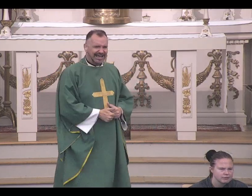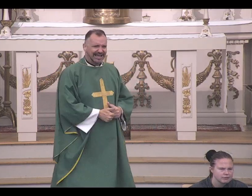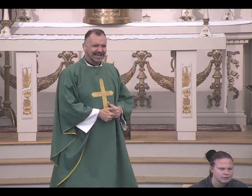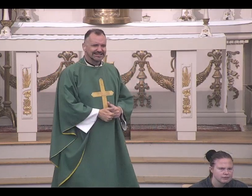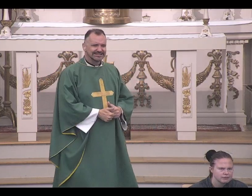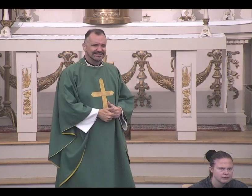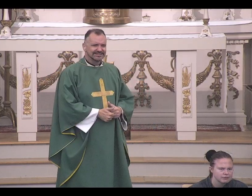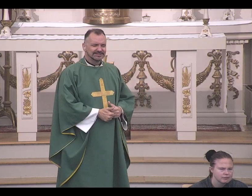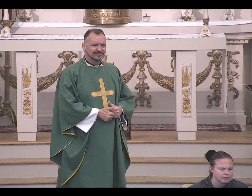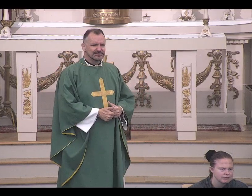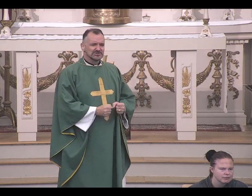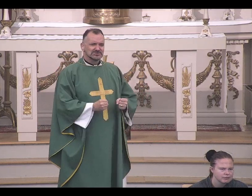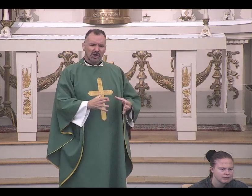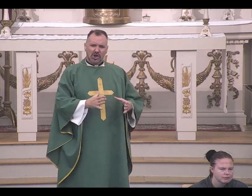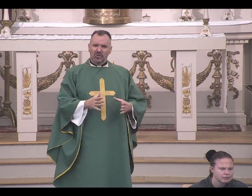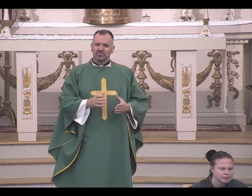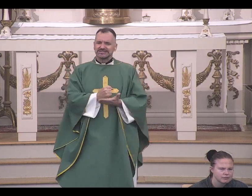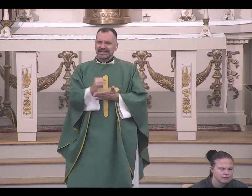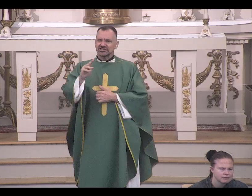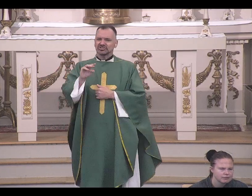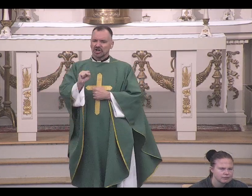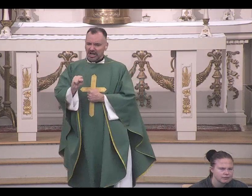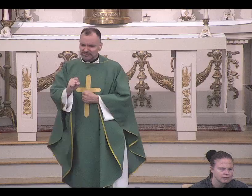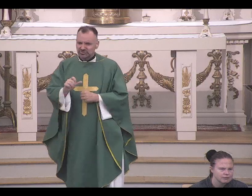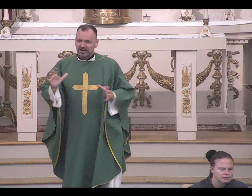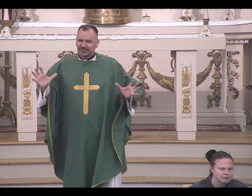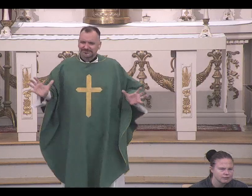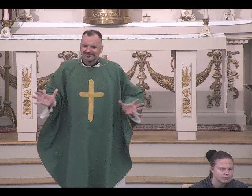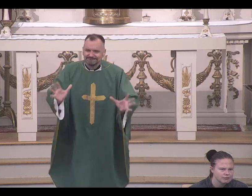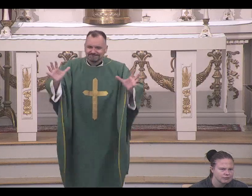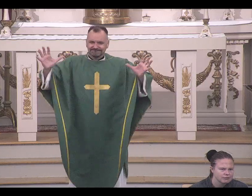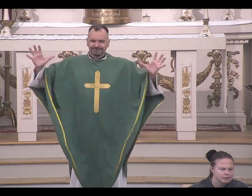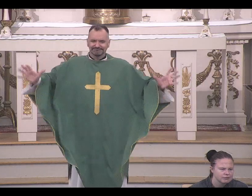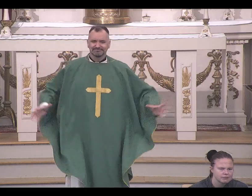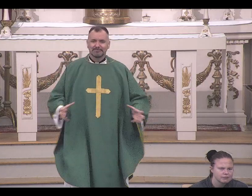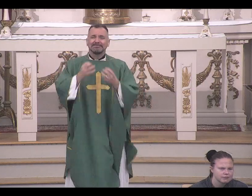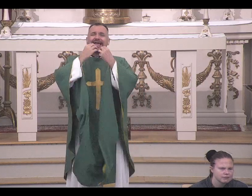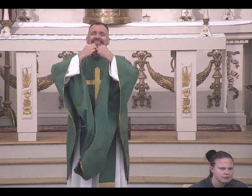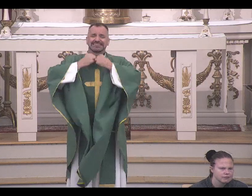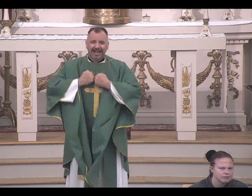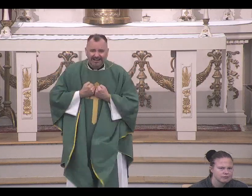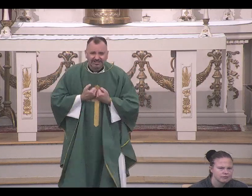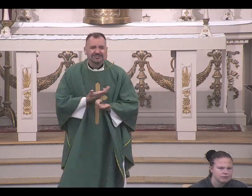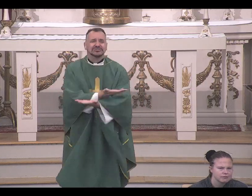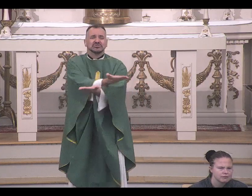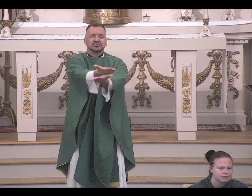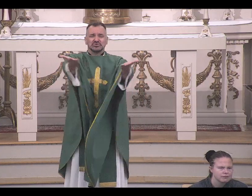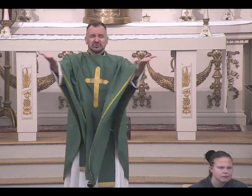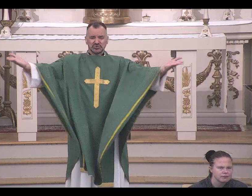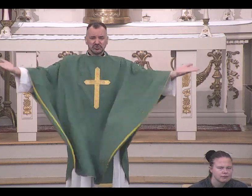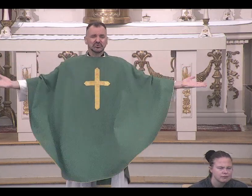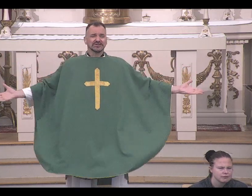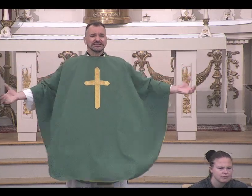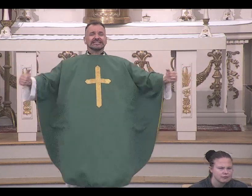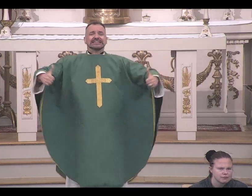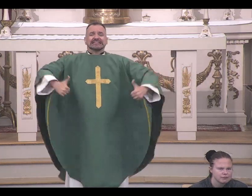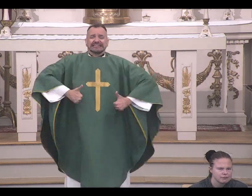They were not building the kingdom of peace. St. James is trying to encourage them, saying,